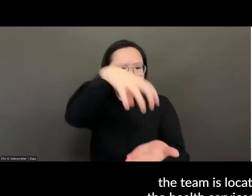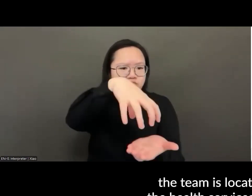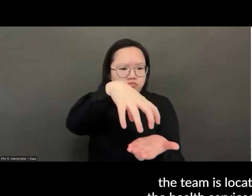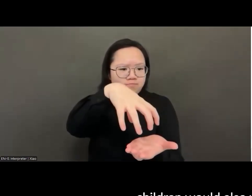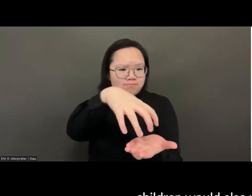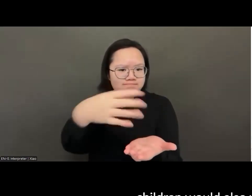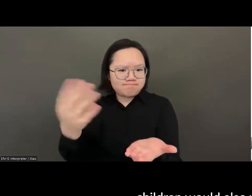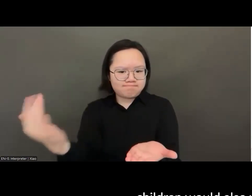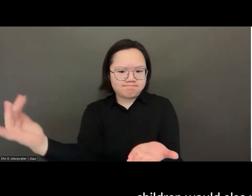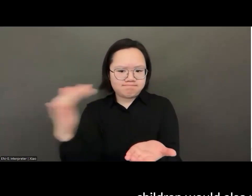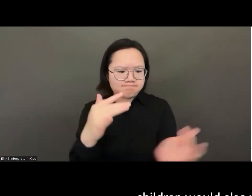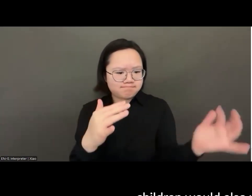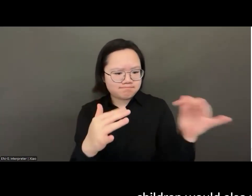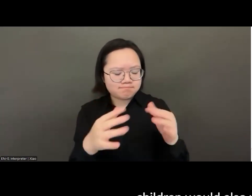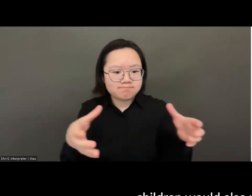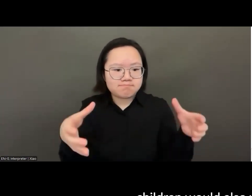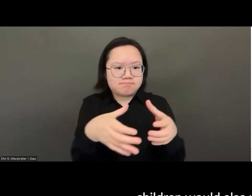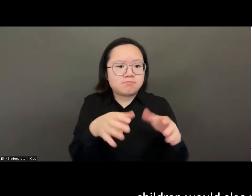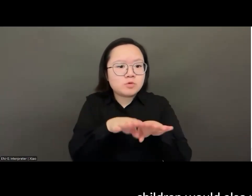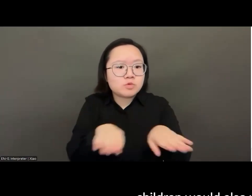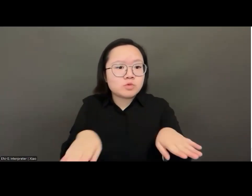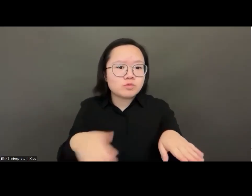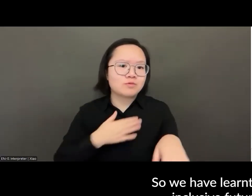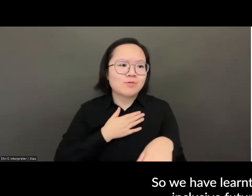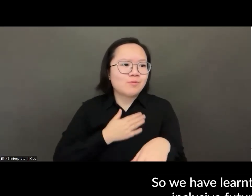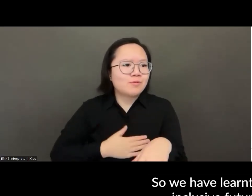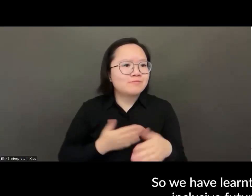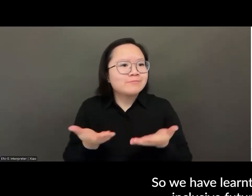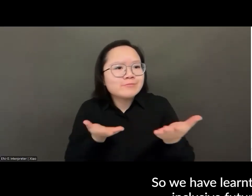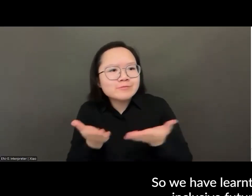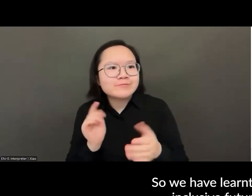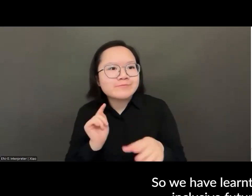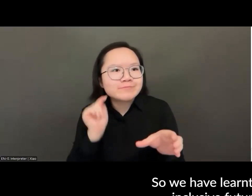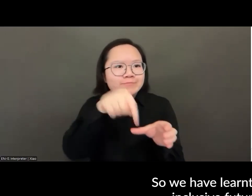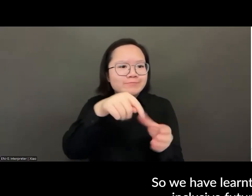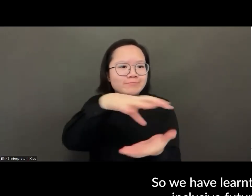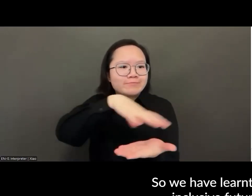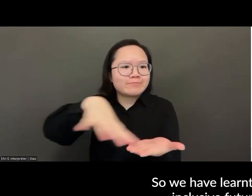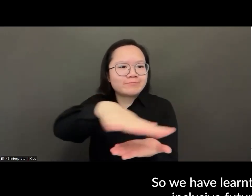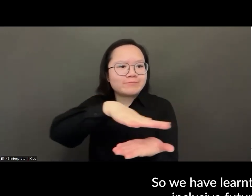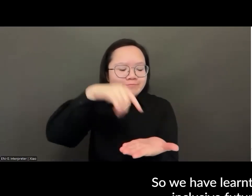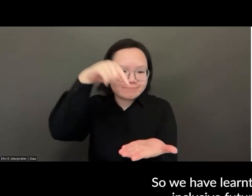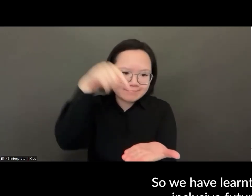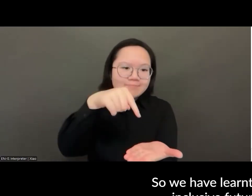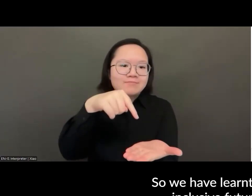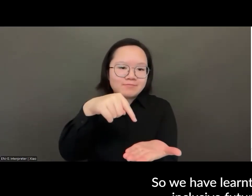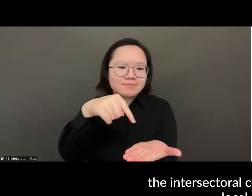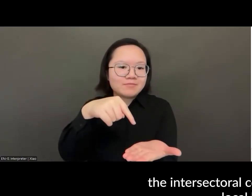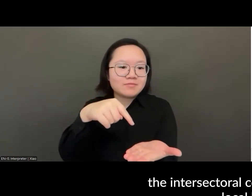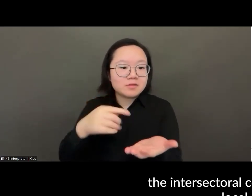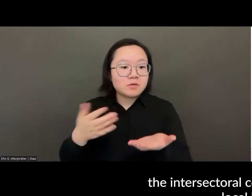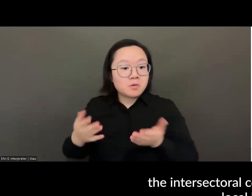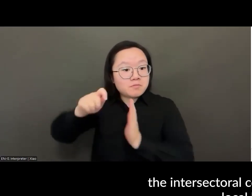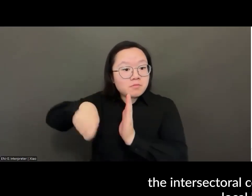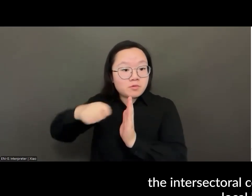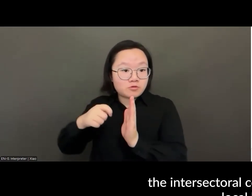health services where children would also want those services. So we have learned that through the inclusive futures, the